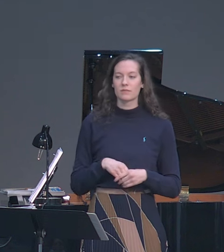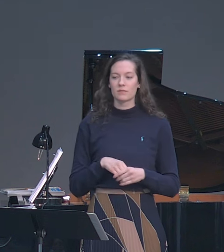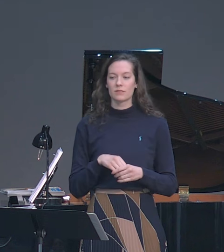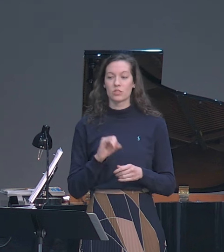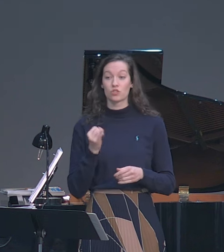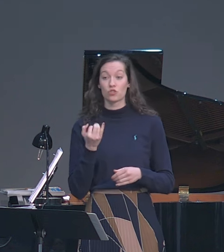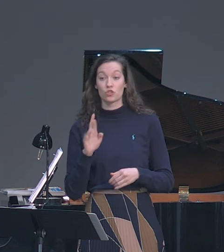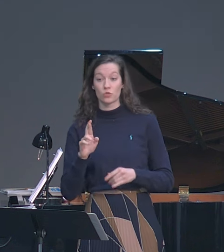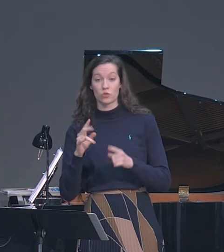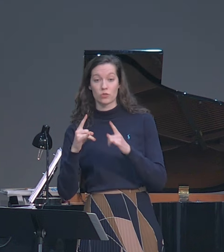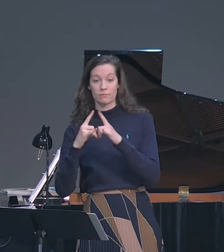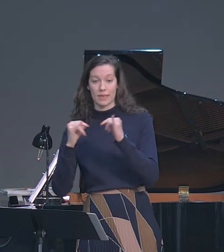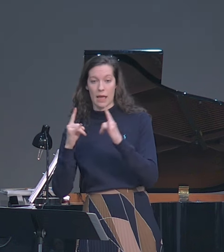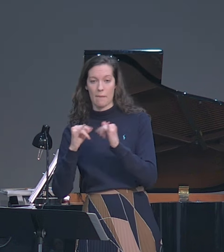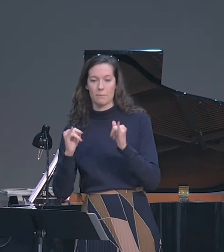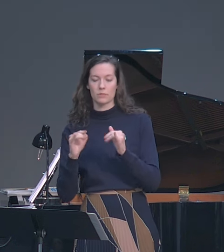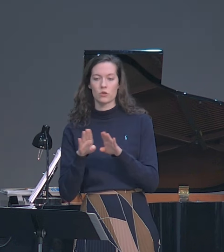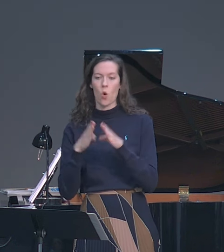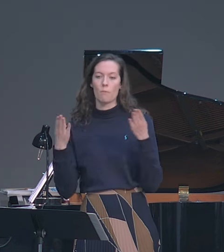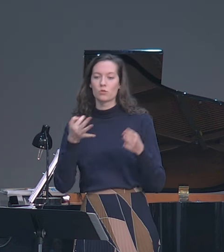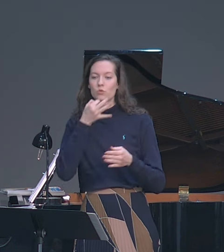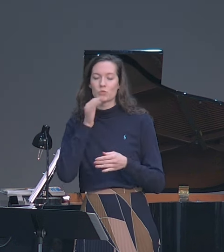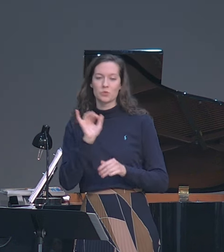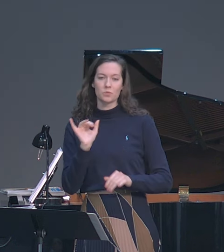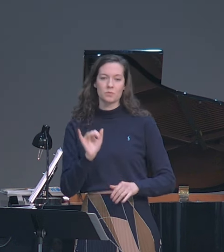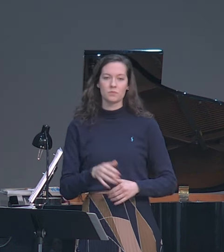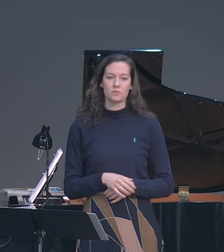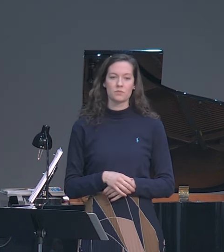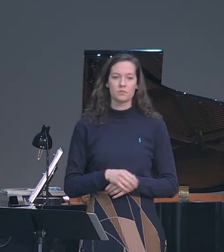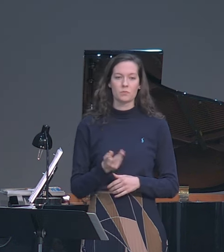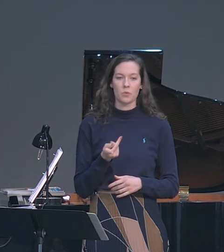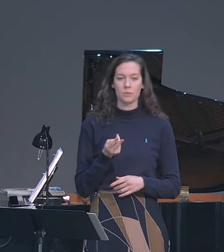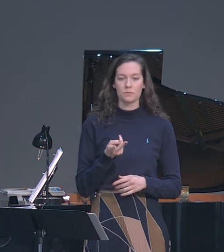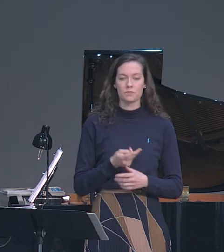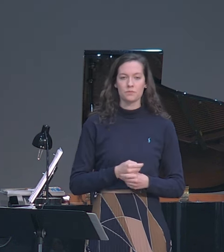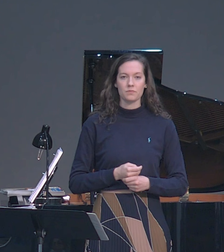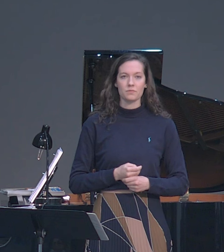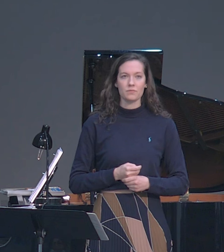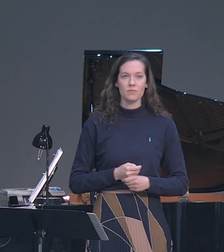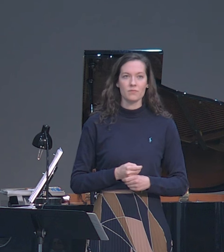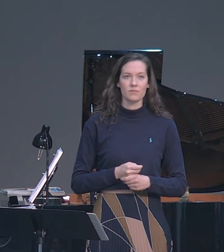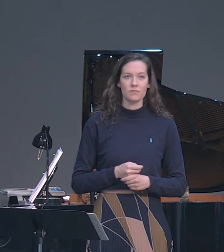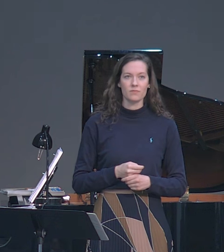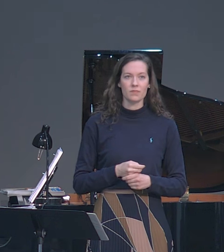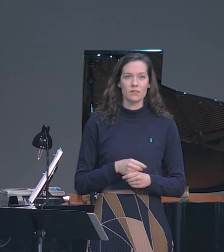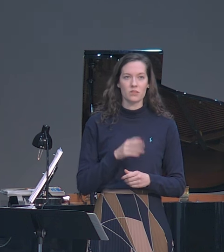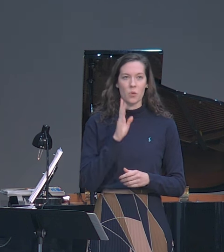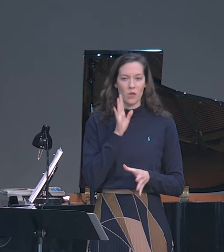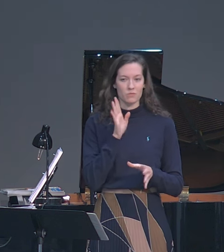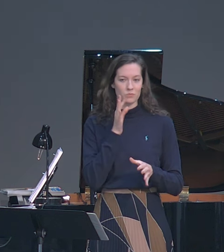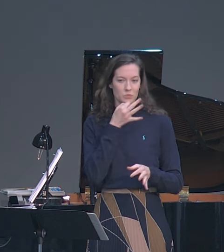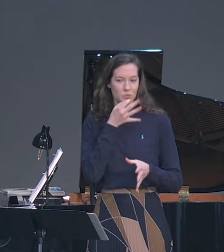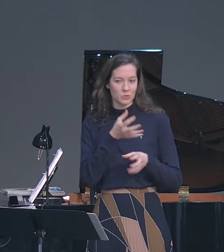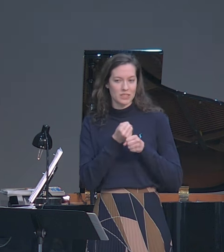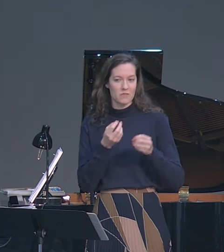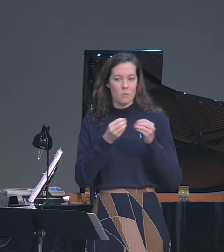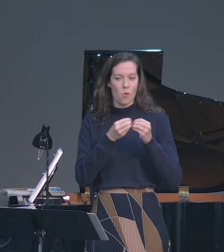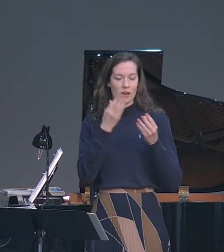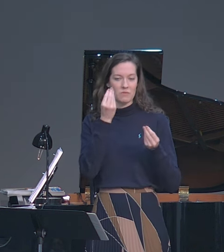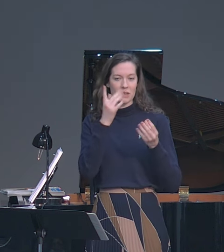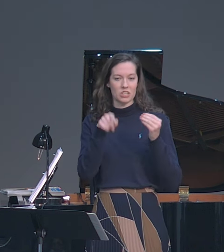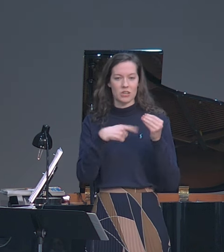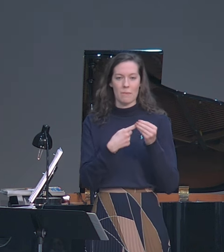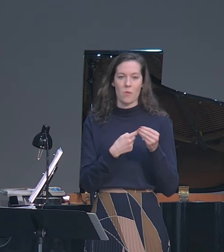camp registration will be open soon as well. There will be more information released about these camps in the coming weeks, and we'll make sure that you get